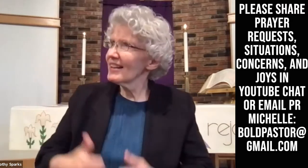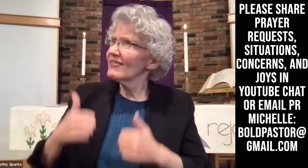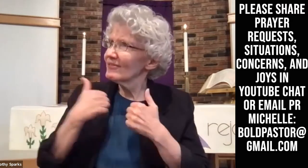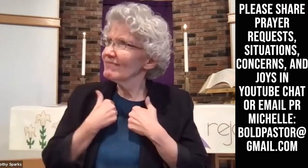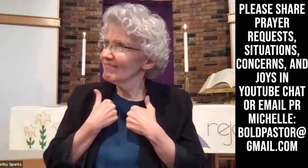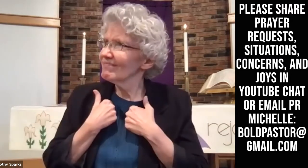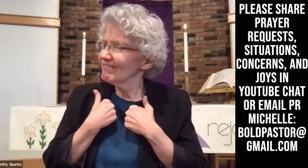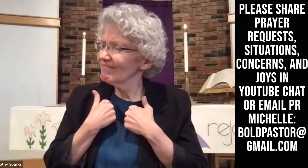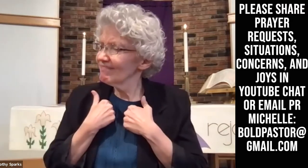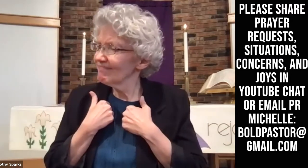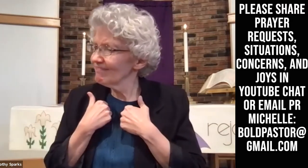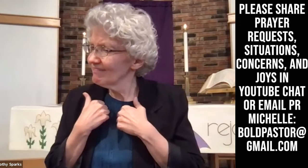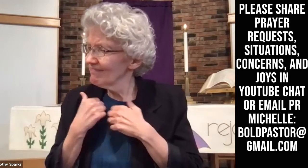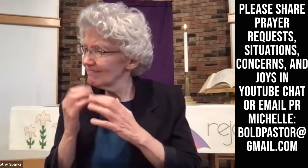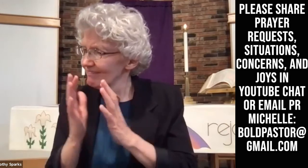lives.